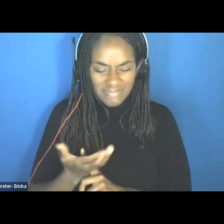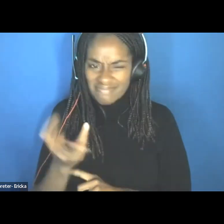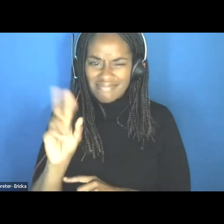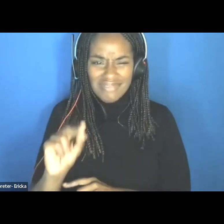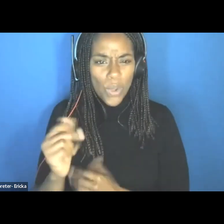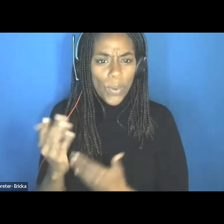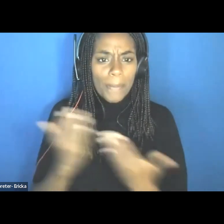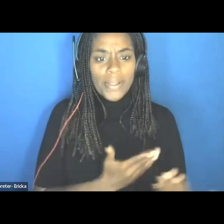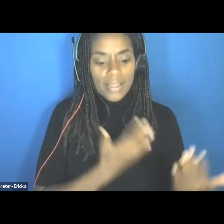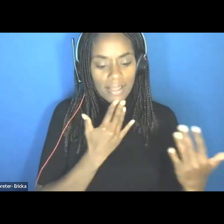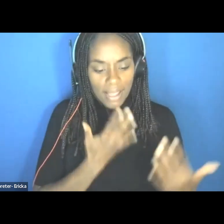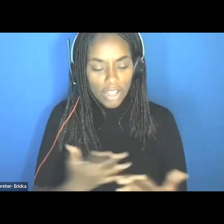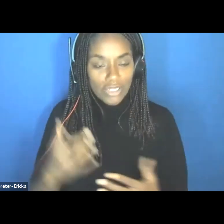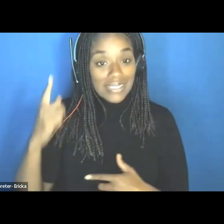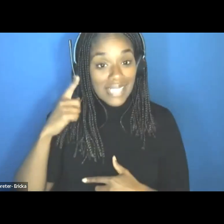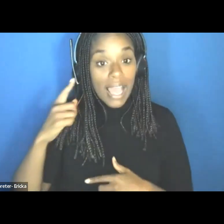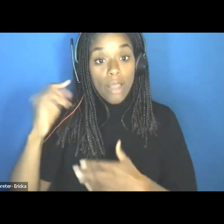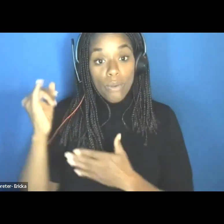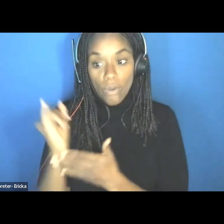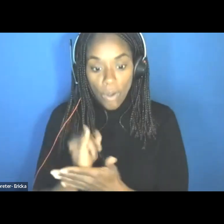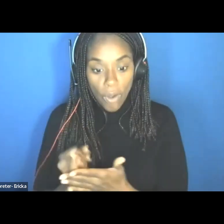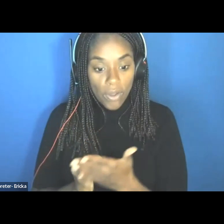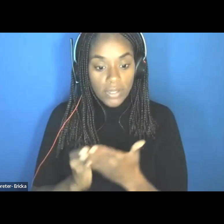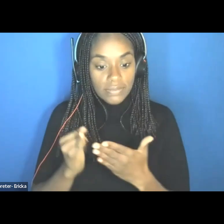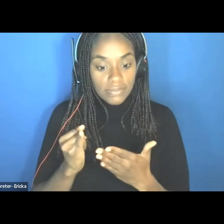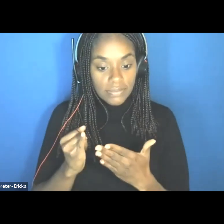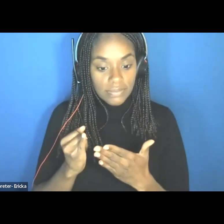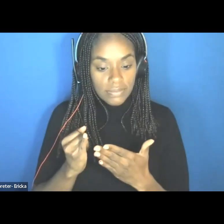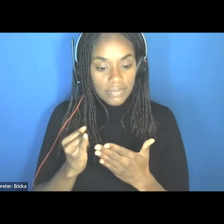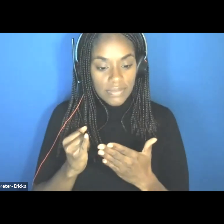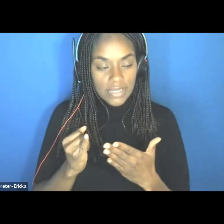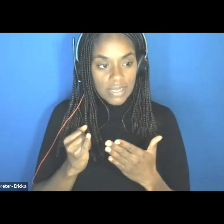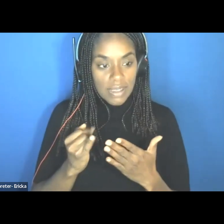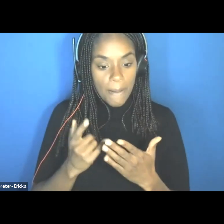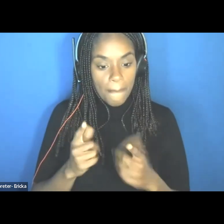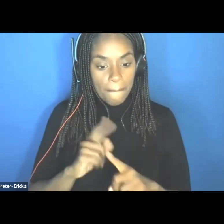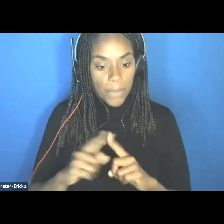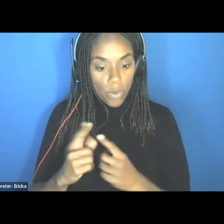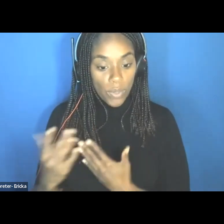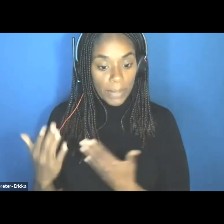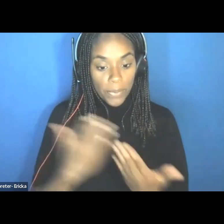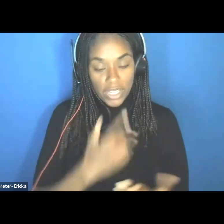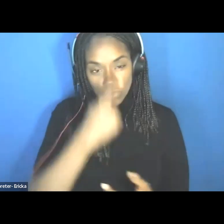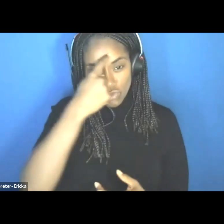spice, we bring art, but we also bring the trauma of language oppression.